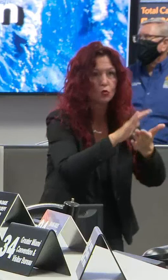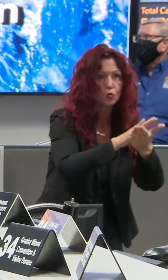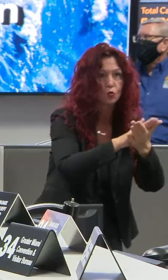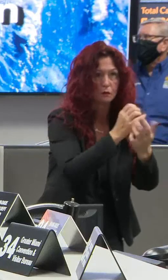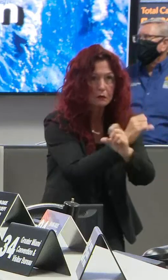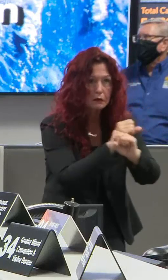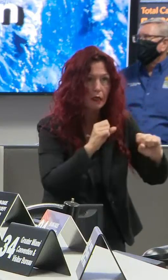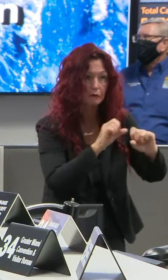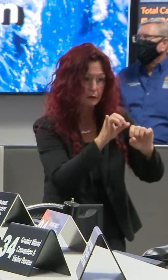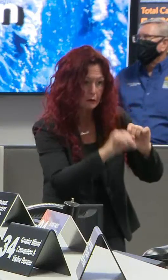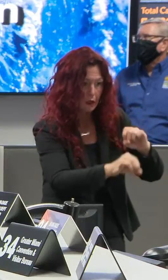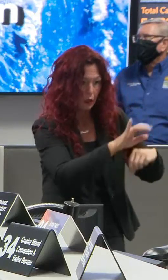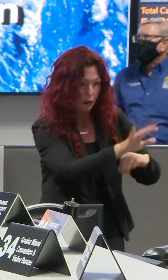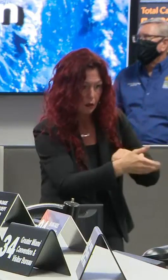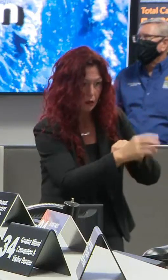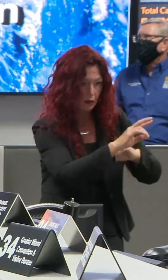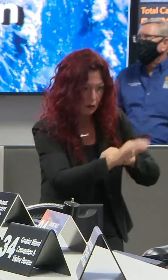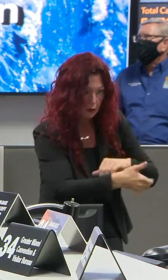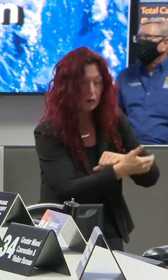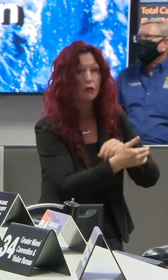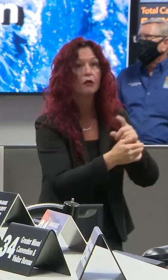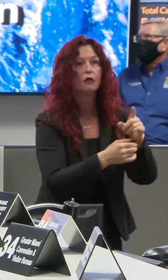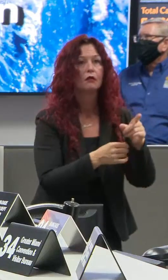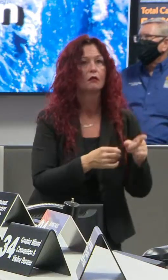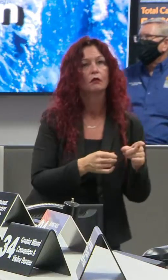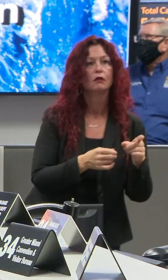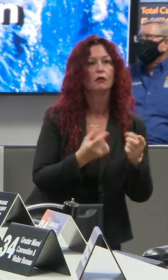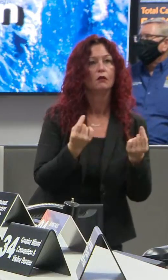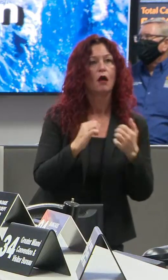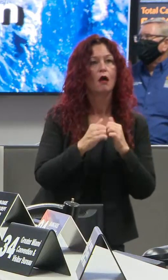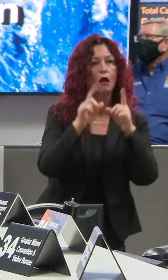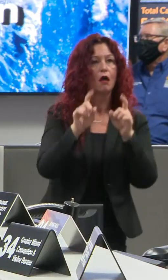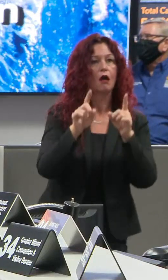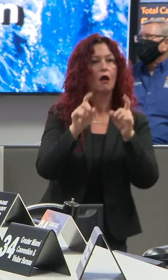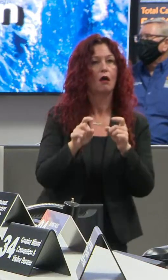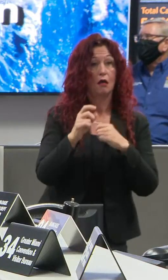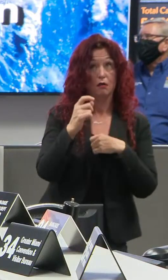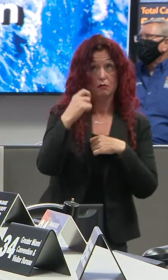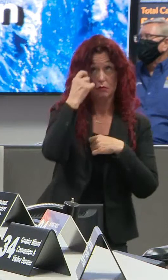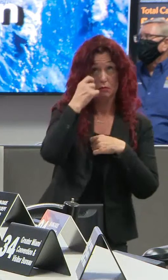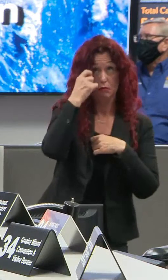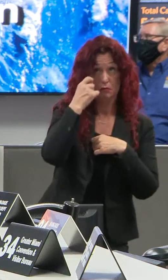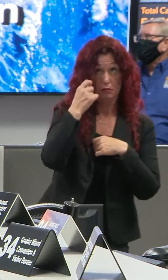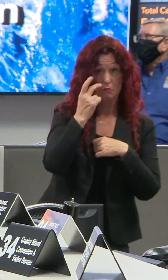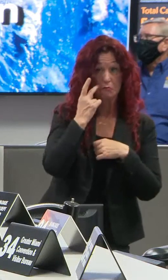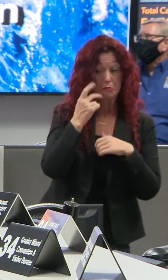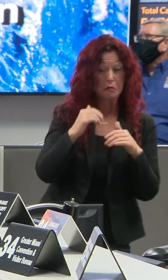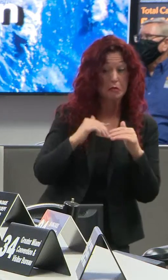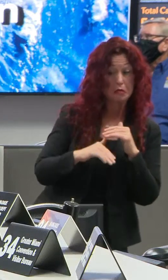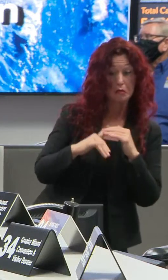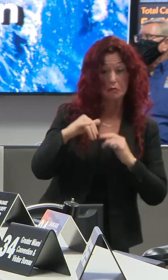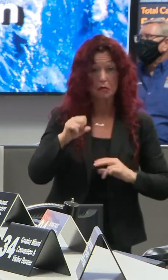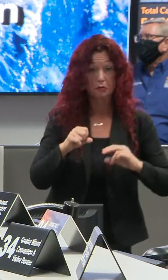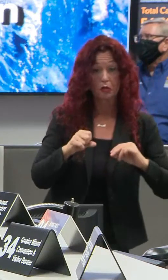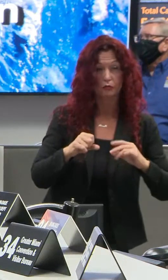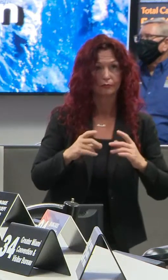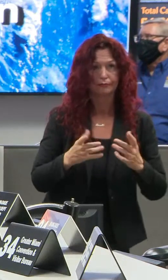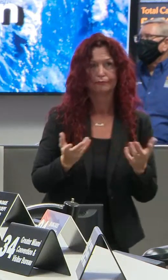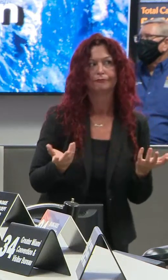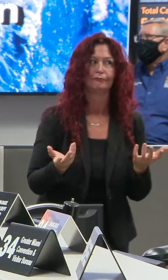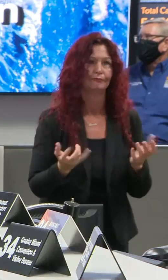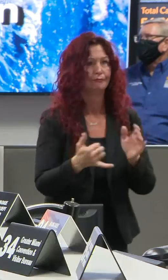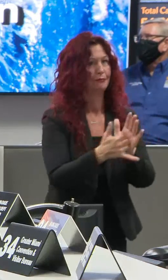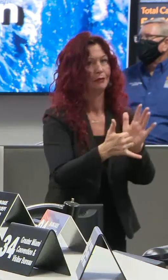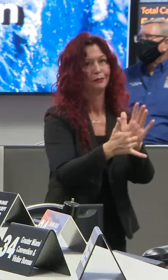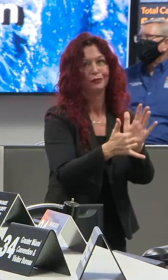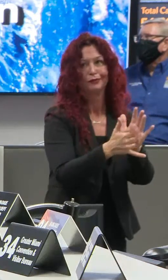masks when we can't maintain a distance of at least 6 feet in the shelter. Those masks will be provided along with disinfectant.